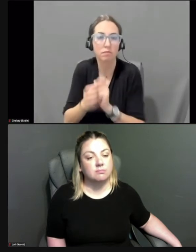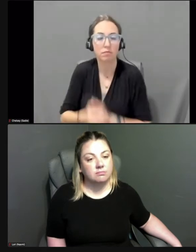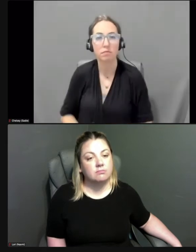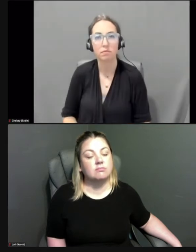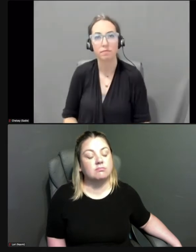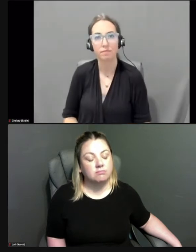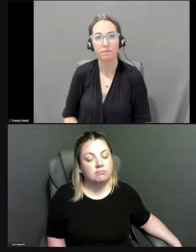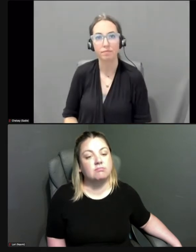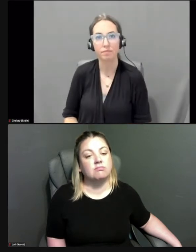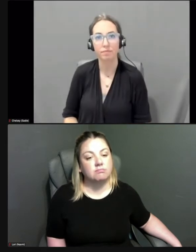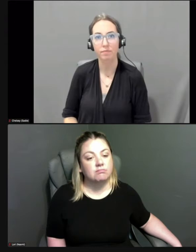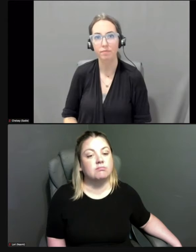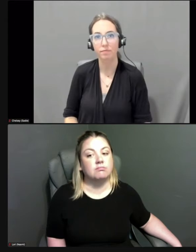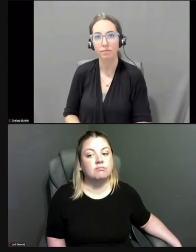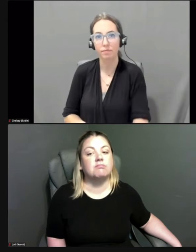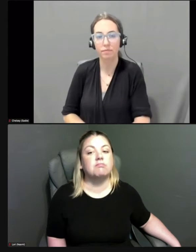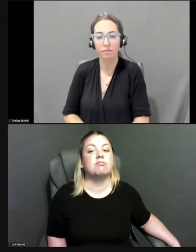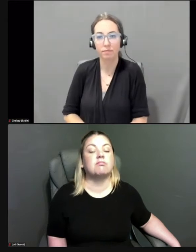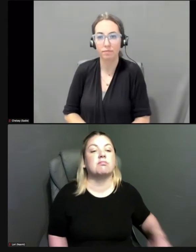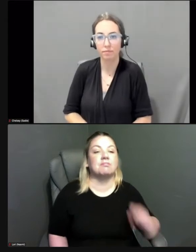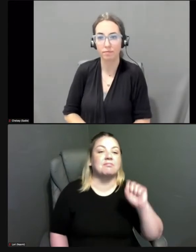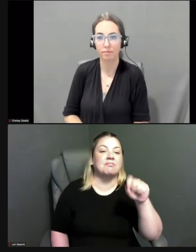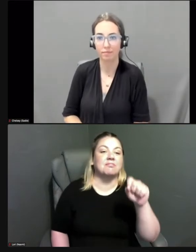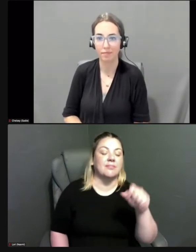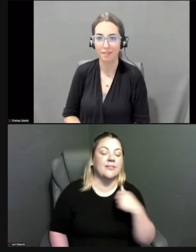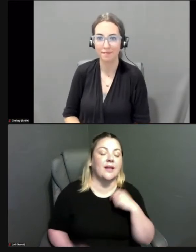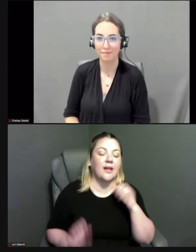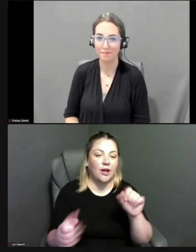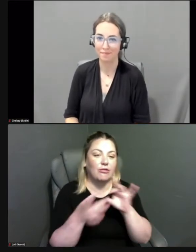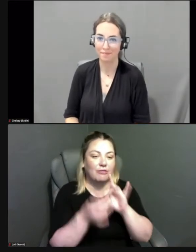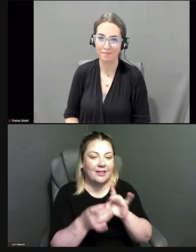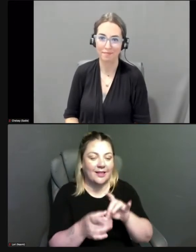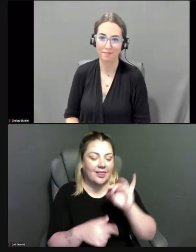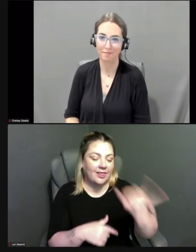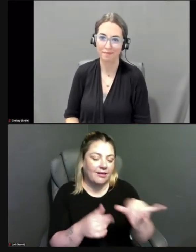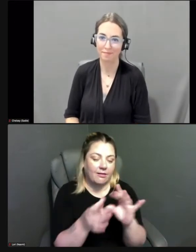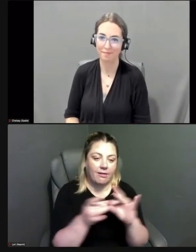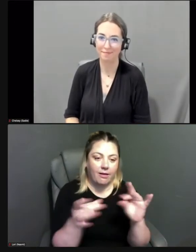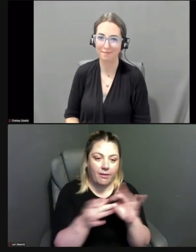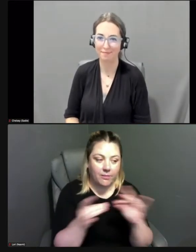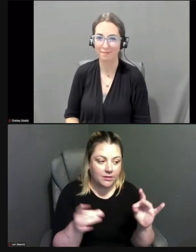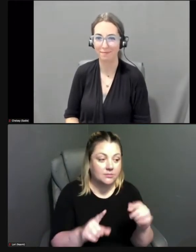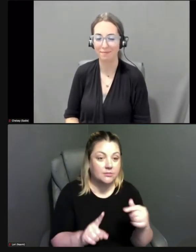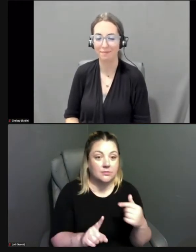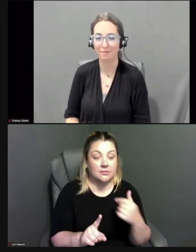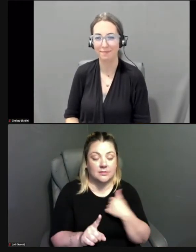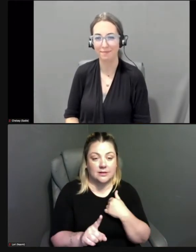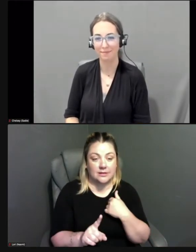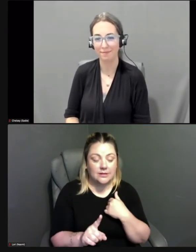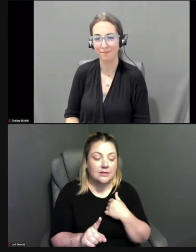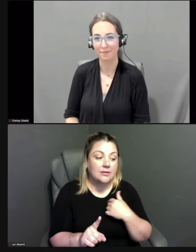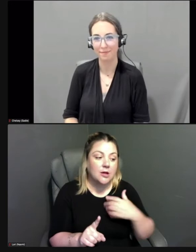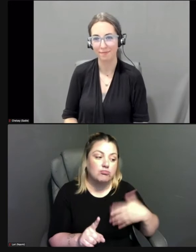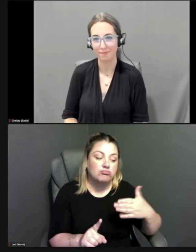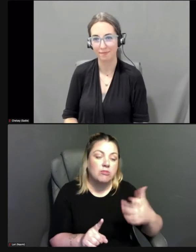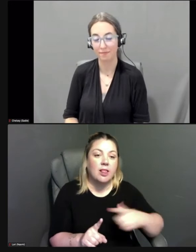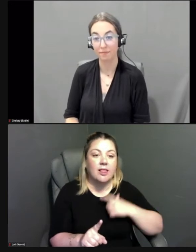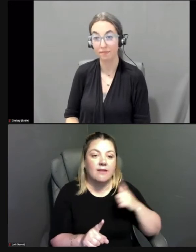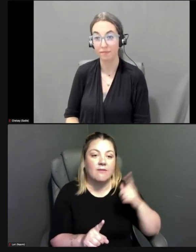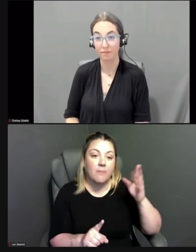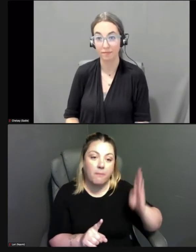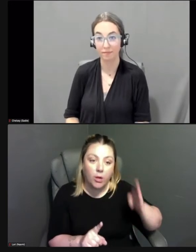I super duper relate to that. So, like, you know, I'm living in Boston, I'm living my new